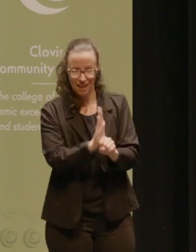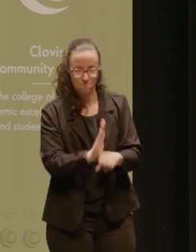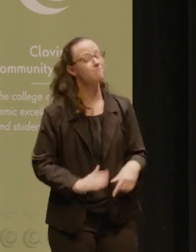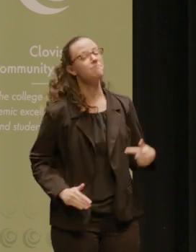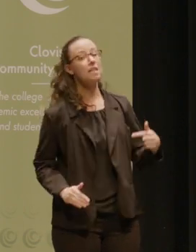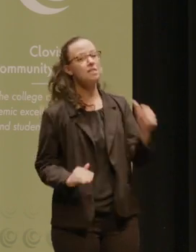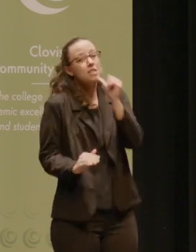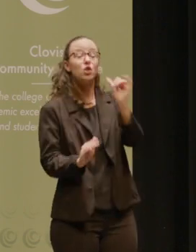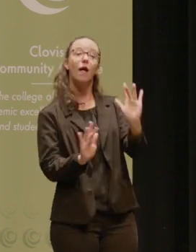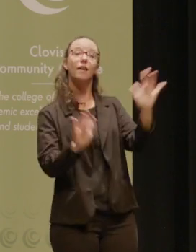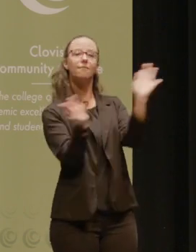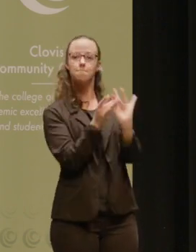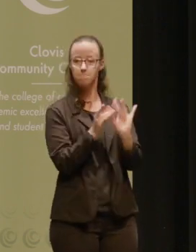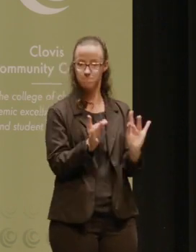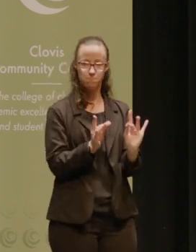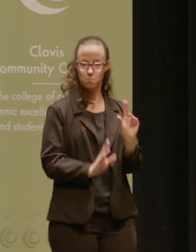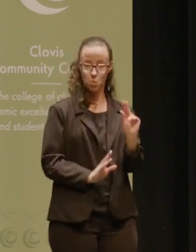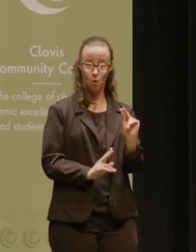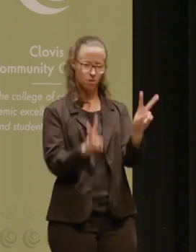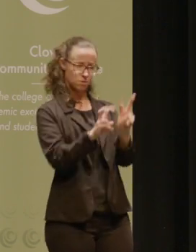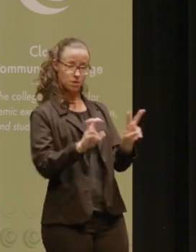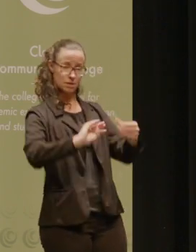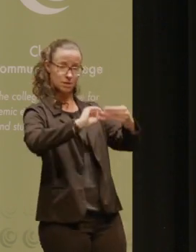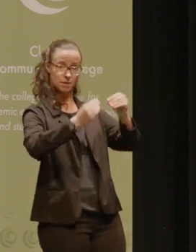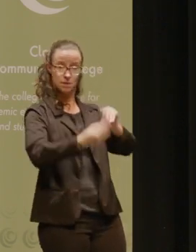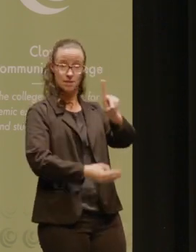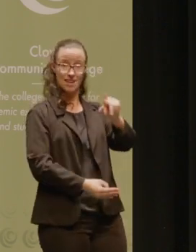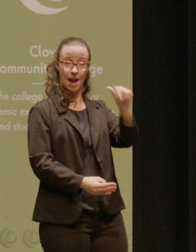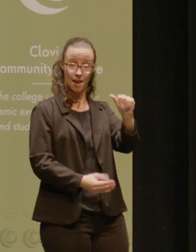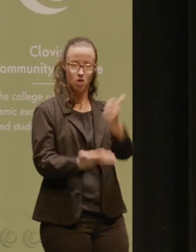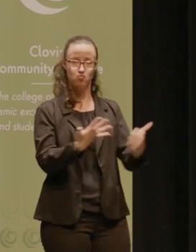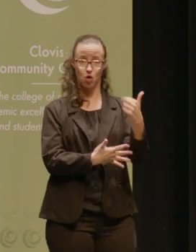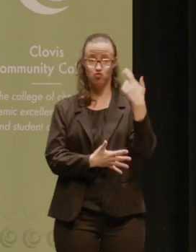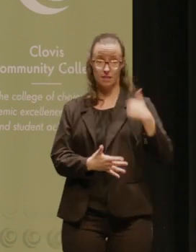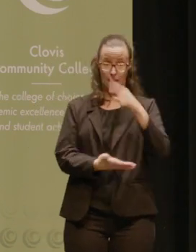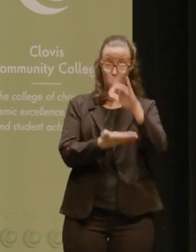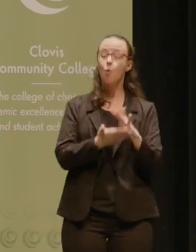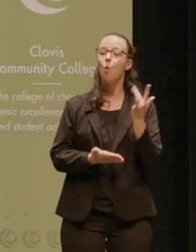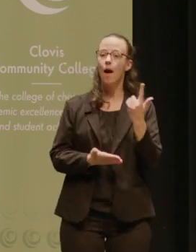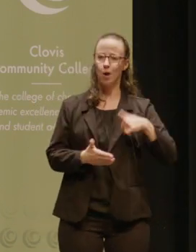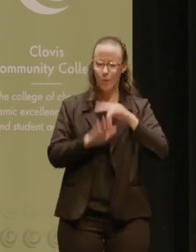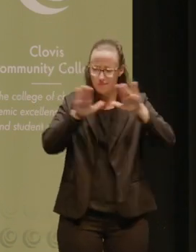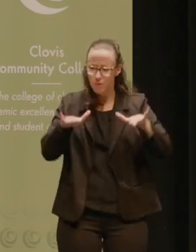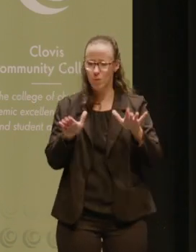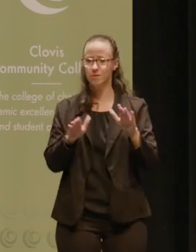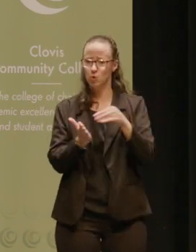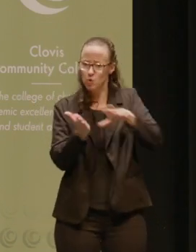don't say that lightly. If you look at some of the data, the primary reason I believe is because we're focusing on our